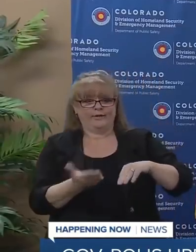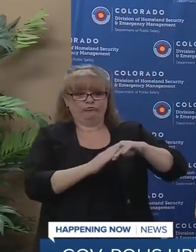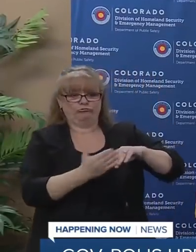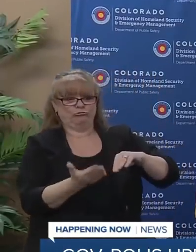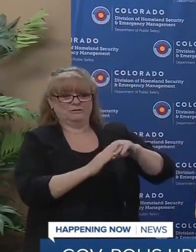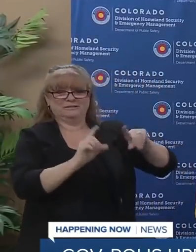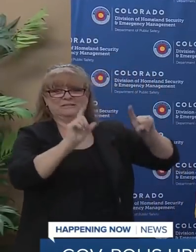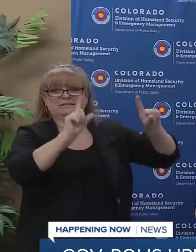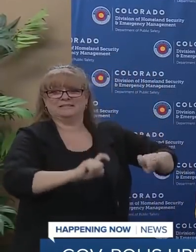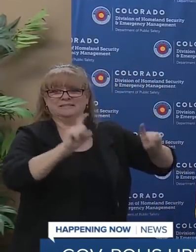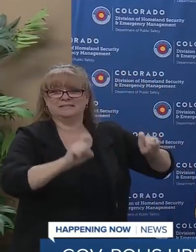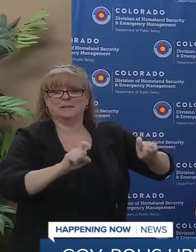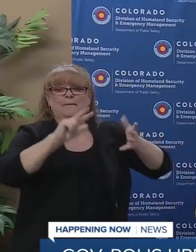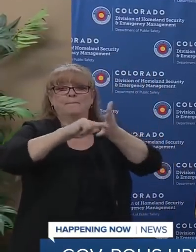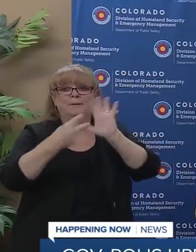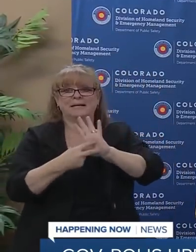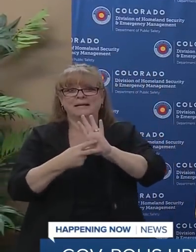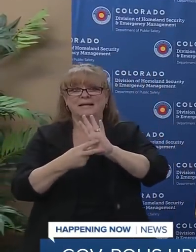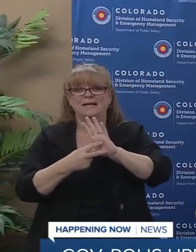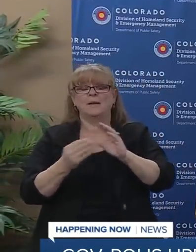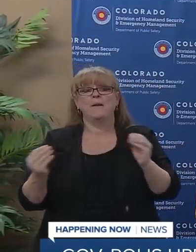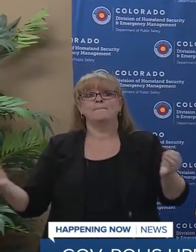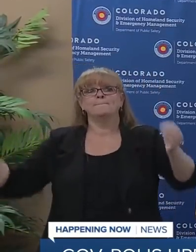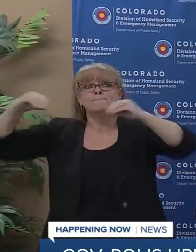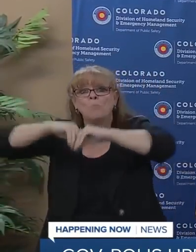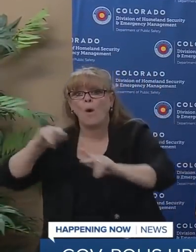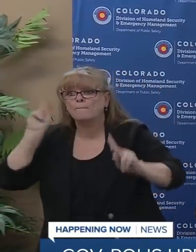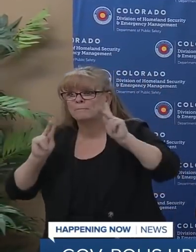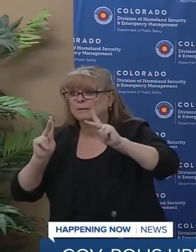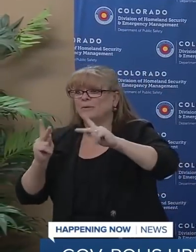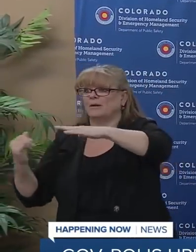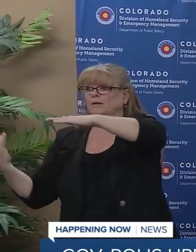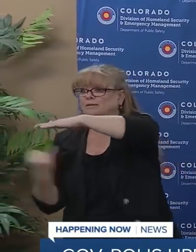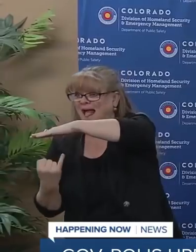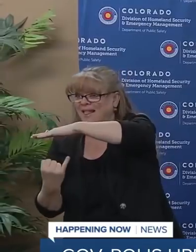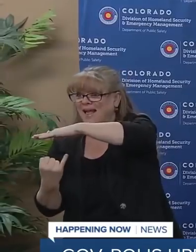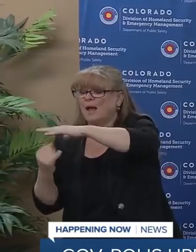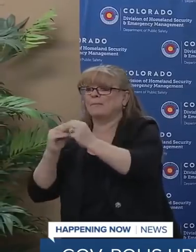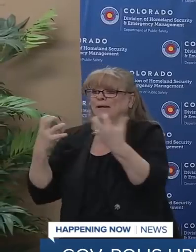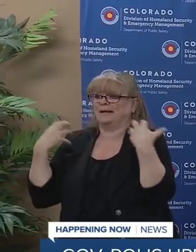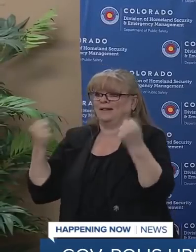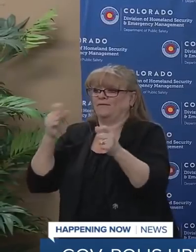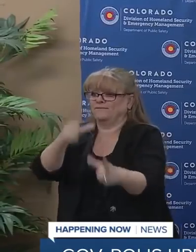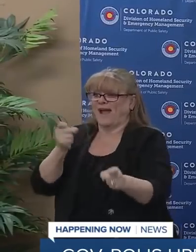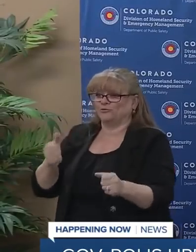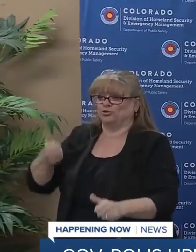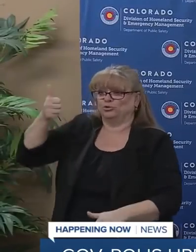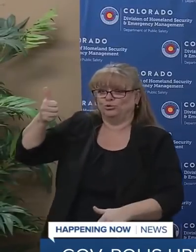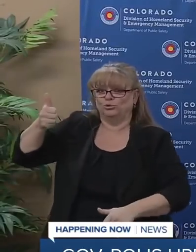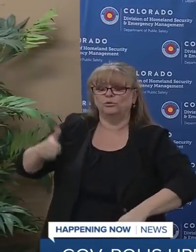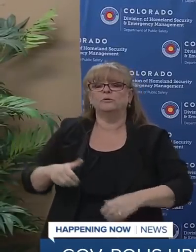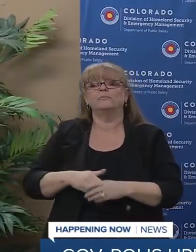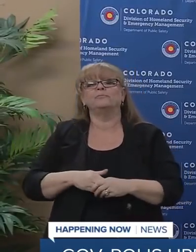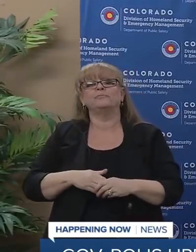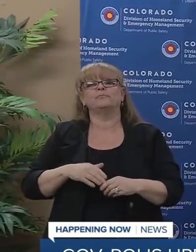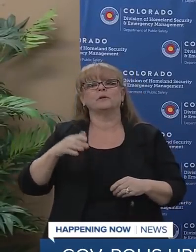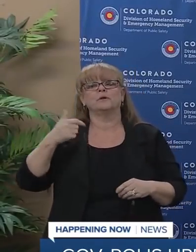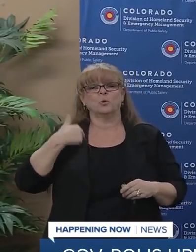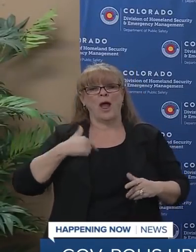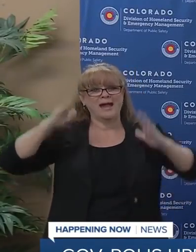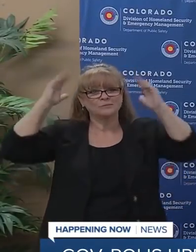the isolation of people who are contagious. We're relying on you to isolate now with any symptoms. And frankly, look, even if you